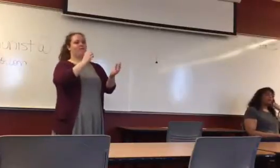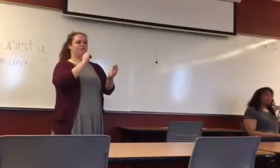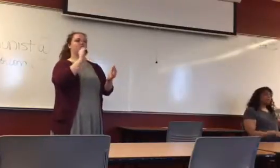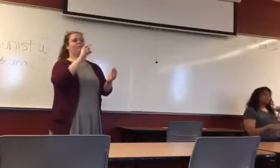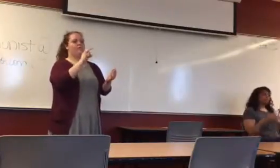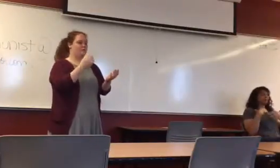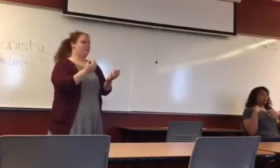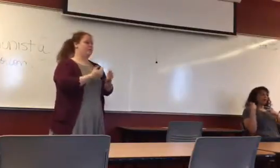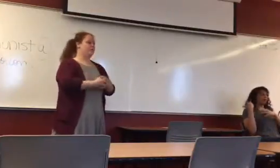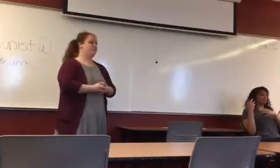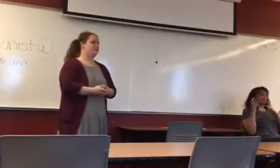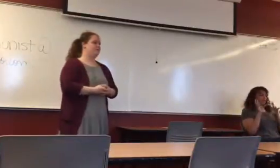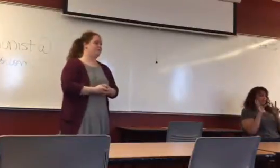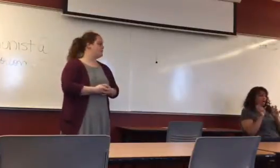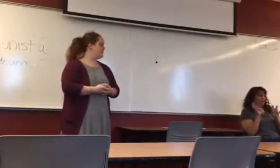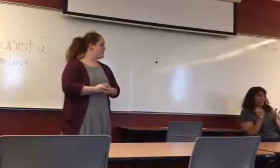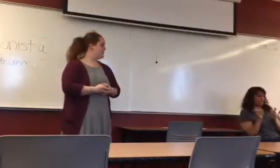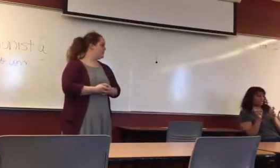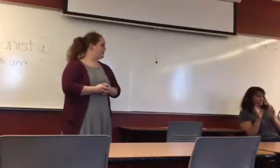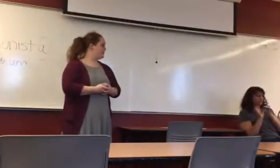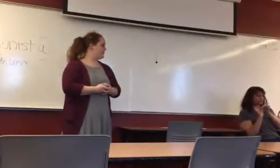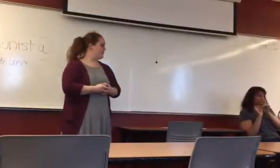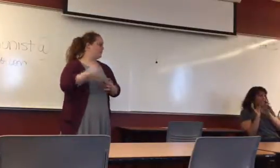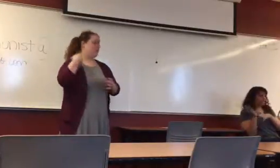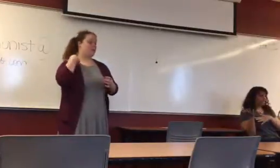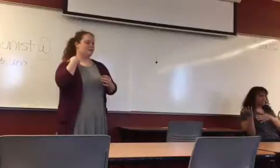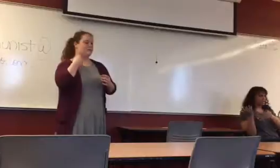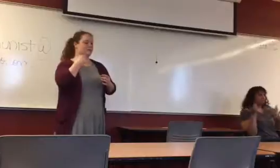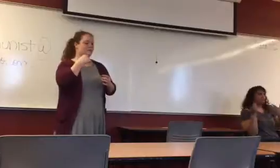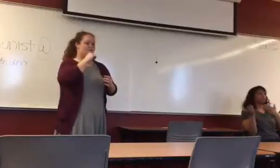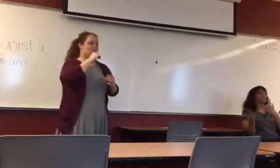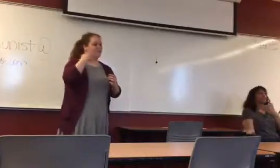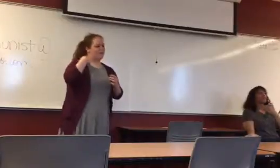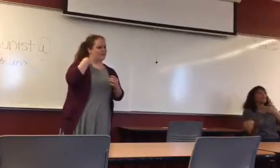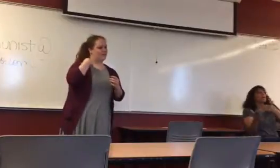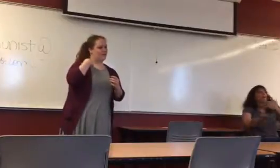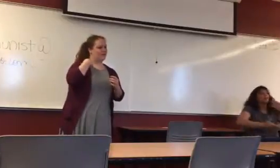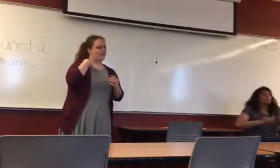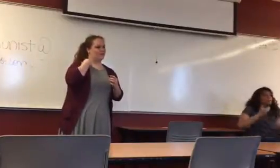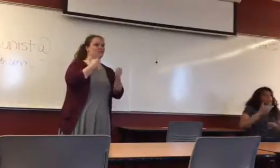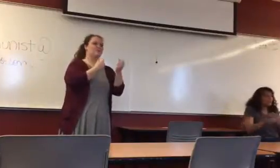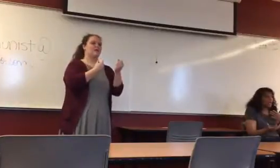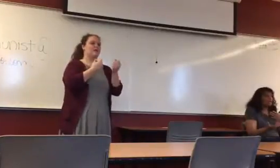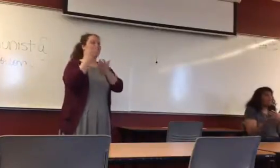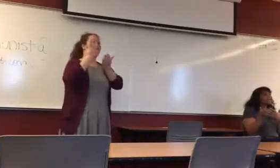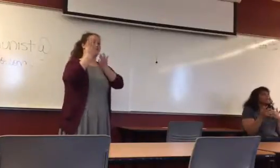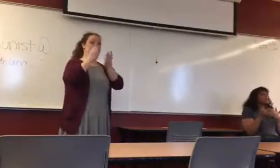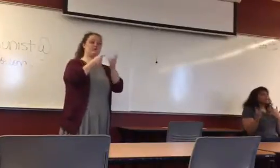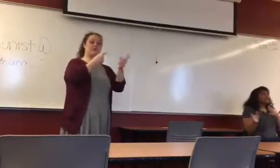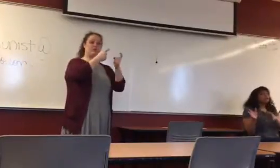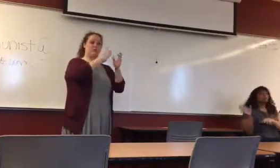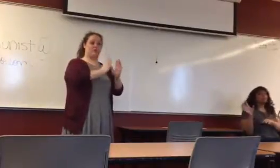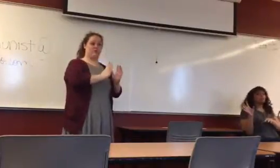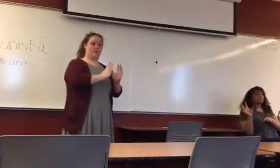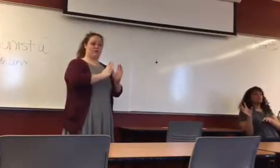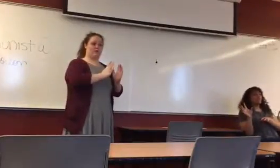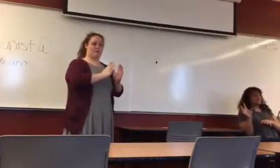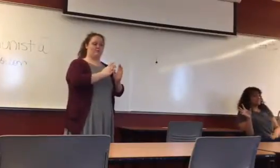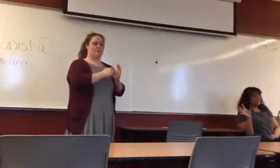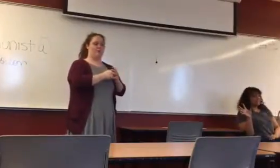And so my boss, but not boss, the service coordinator, he's the one who really helps me a lot. He also works for Deaf Phoenix.